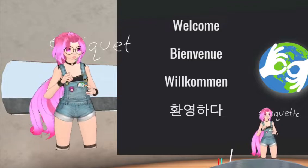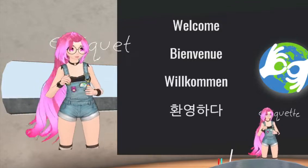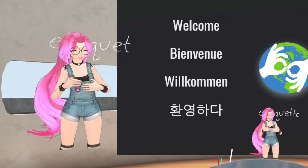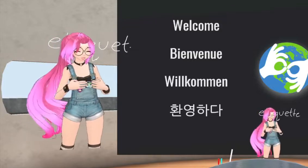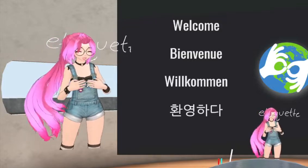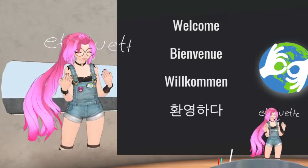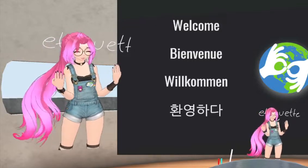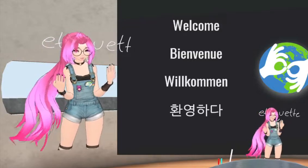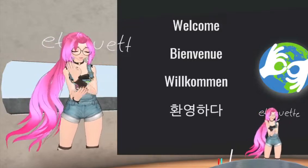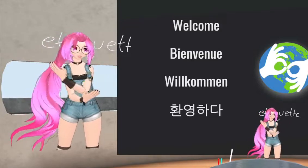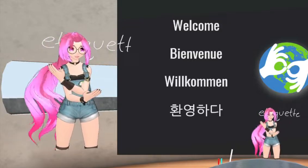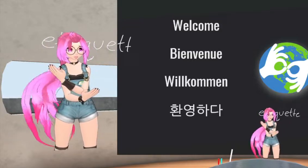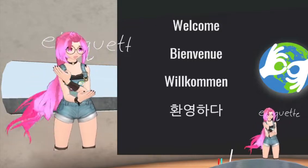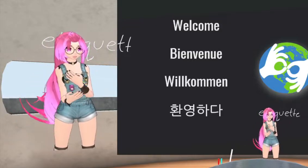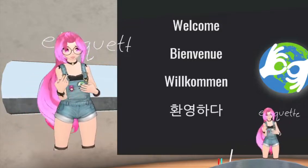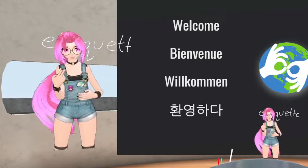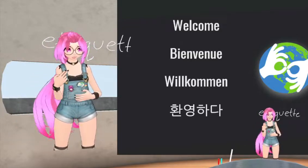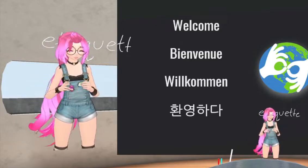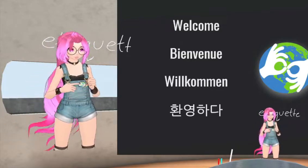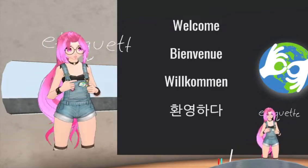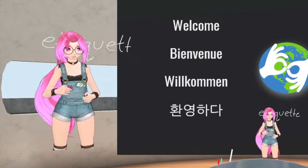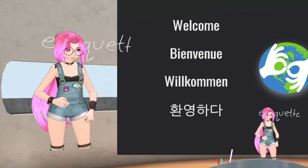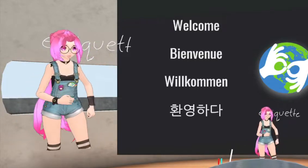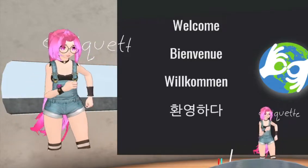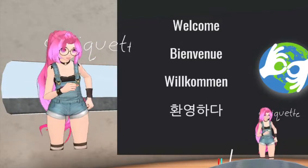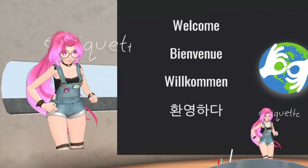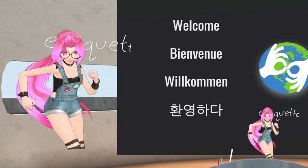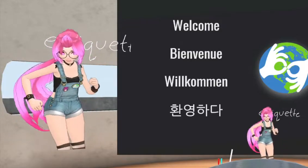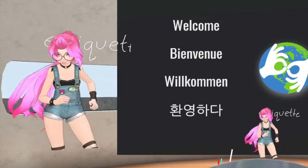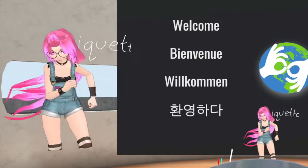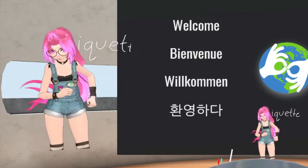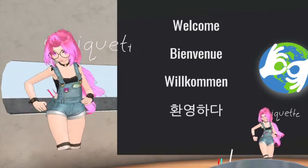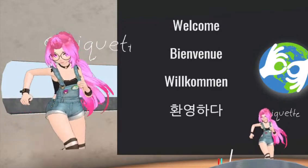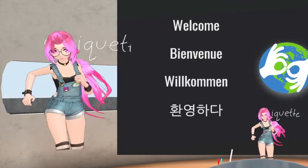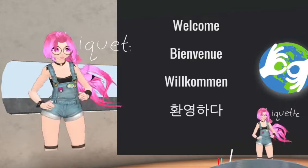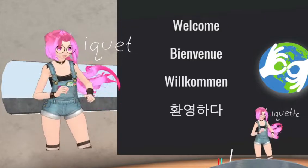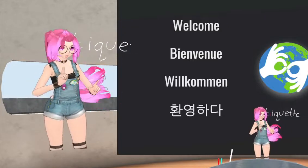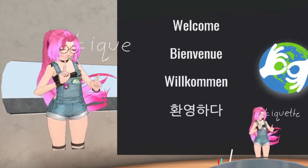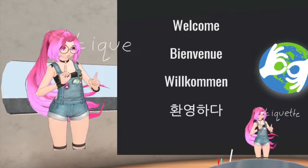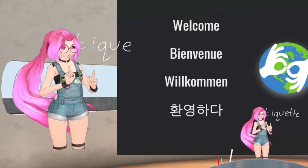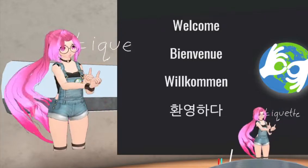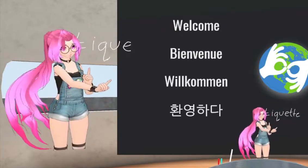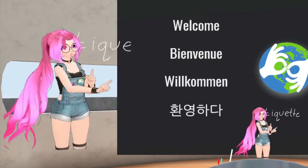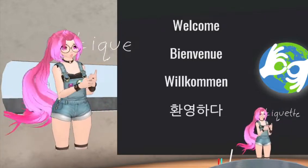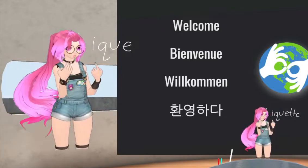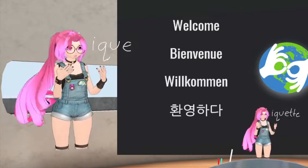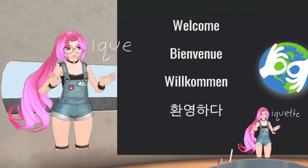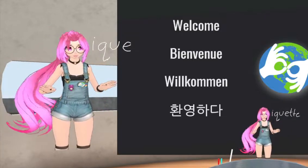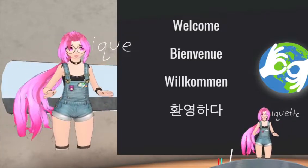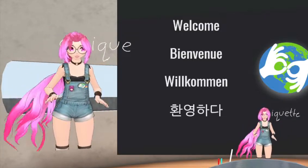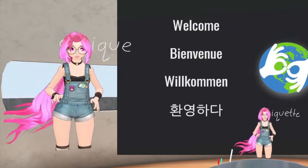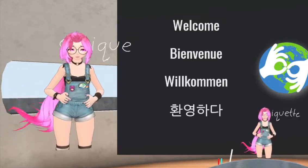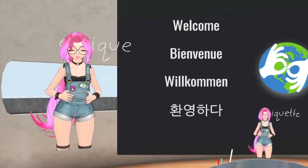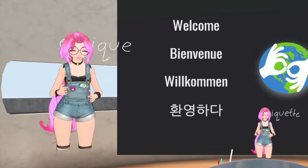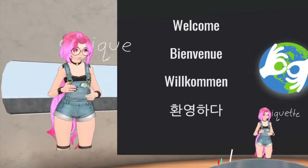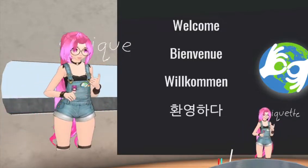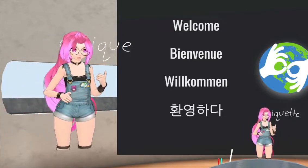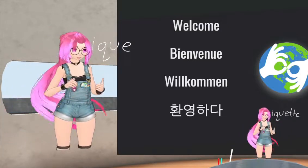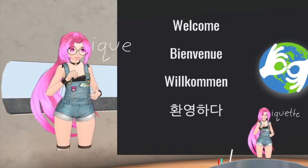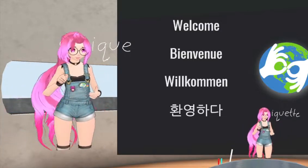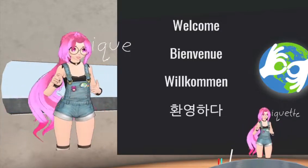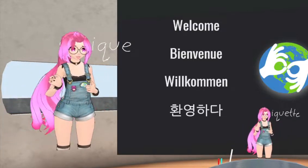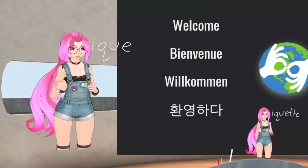that? Like, we're all at different levels and we're all learning in different ways. And it's never nice to bring somebody down because they're at a